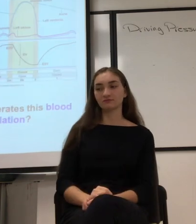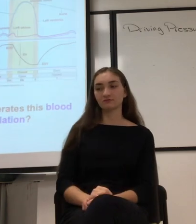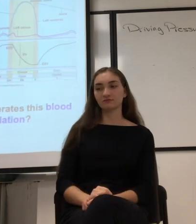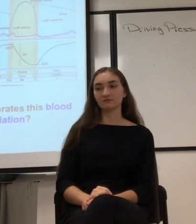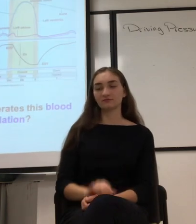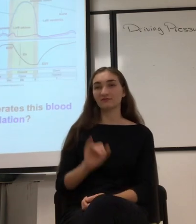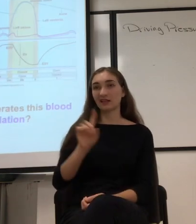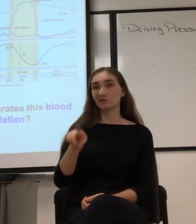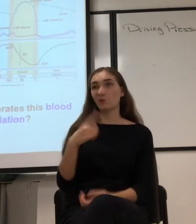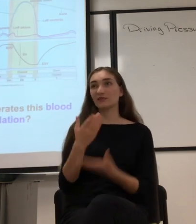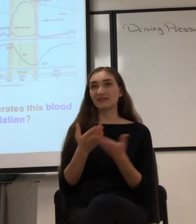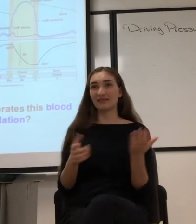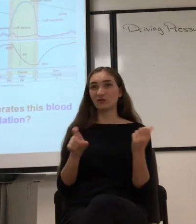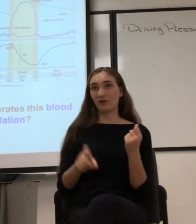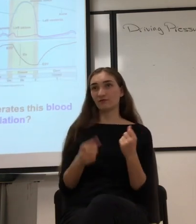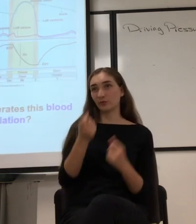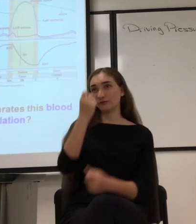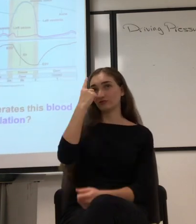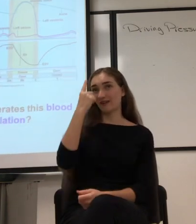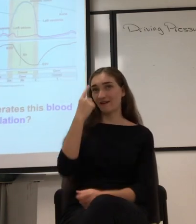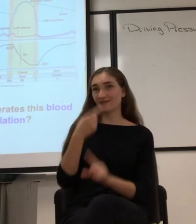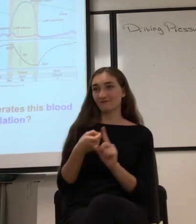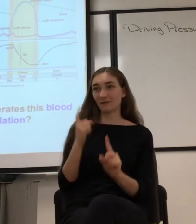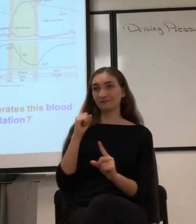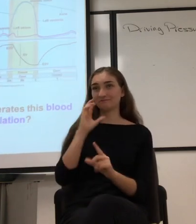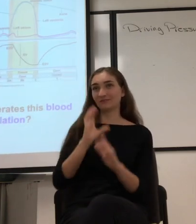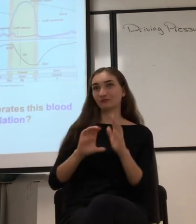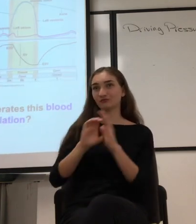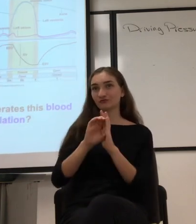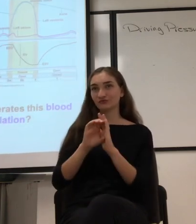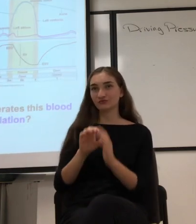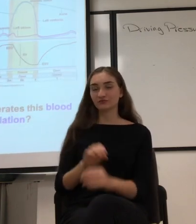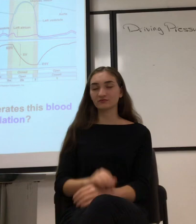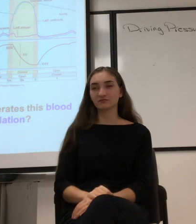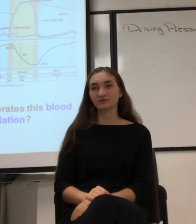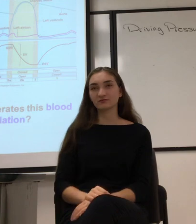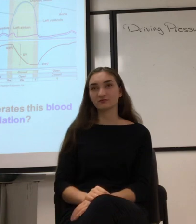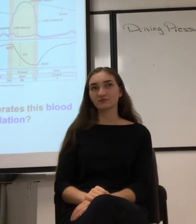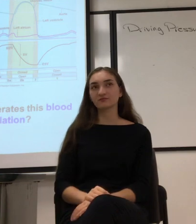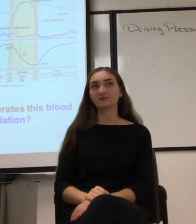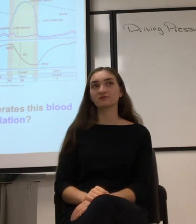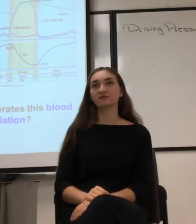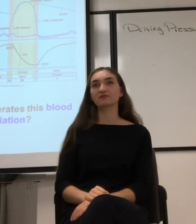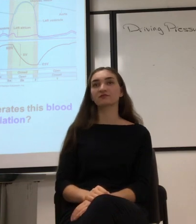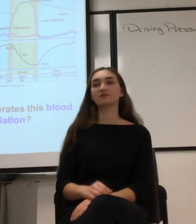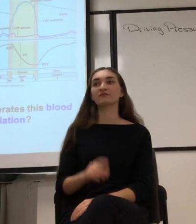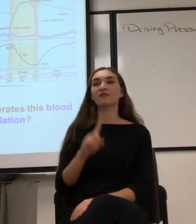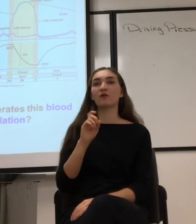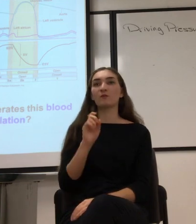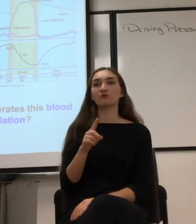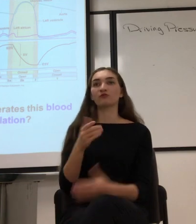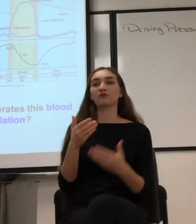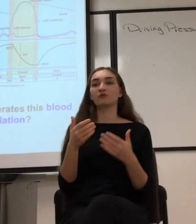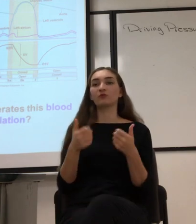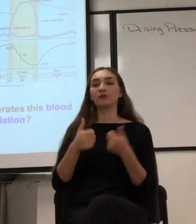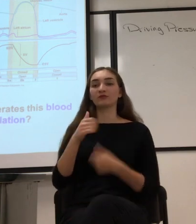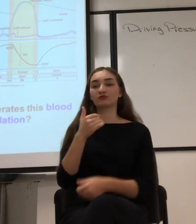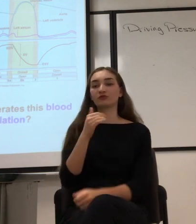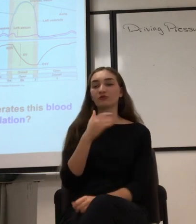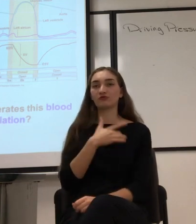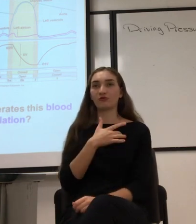That's the only thing I really need you to understand here. Okay, so I asked the question here. What cardiovascular structure